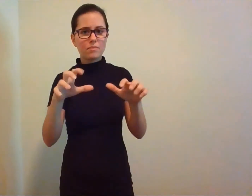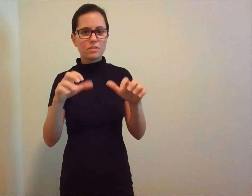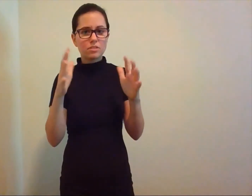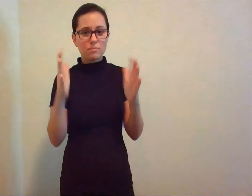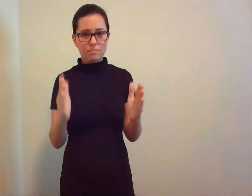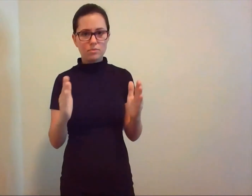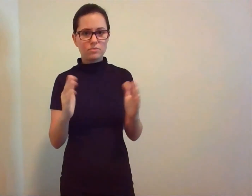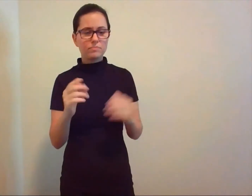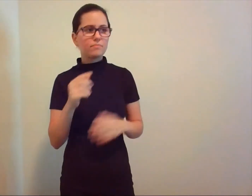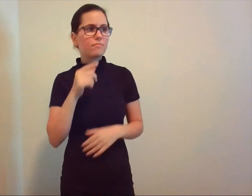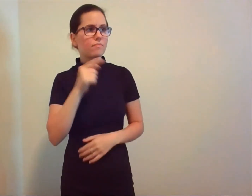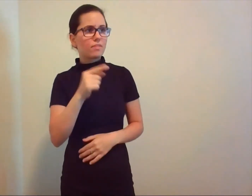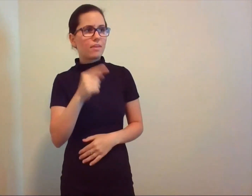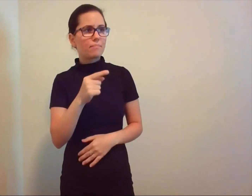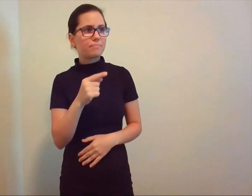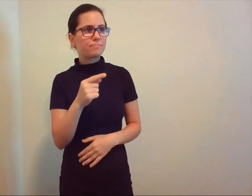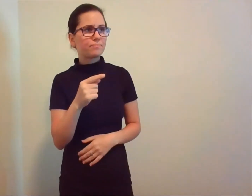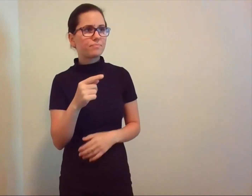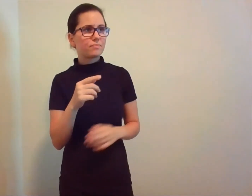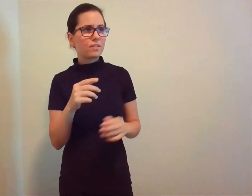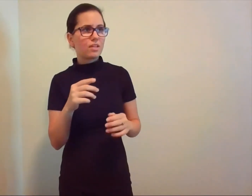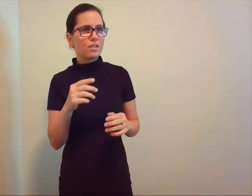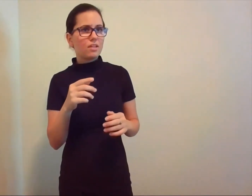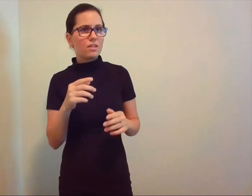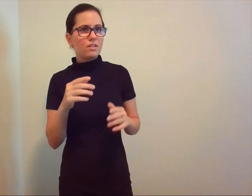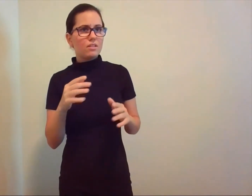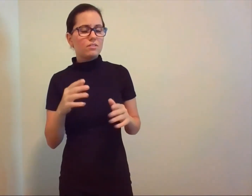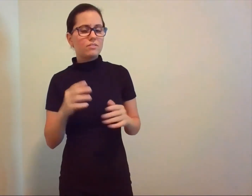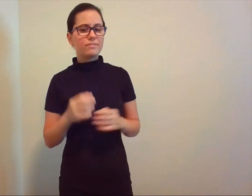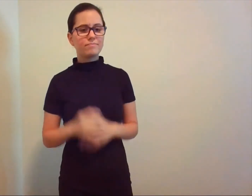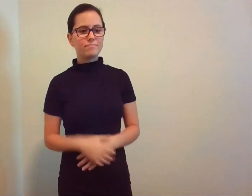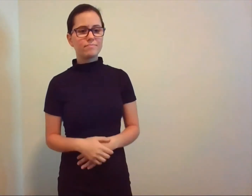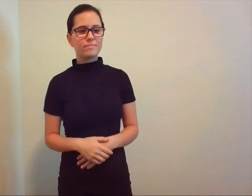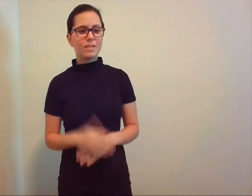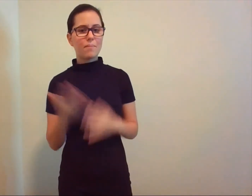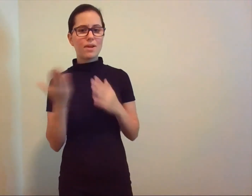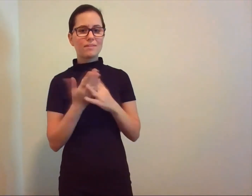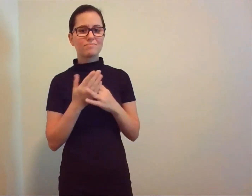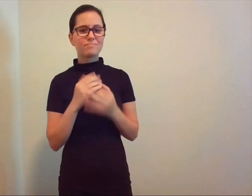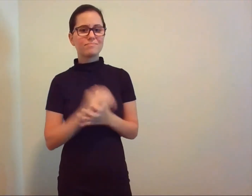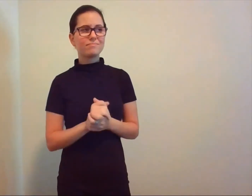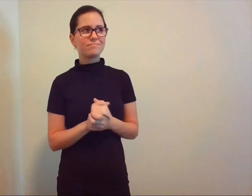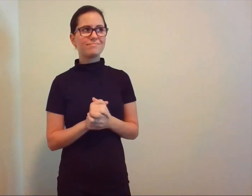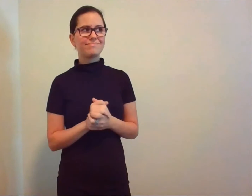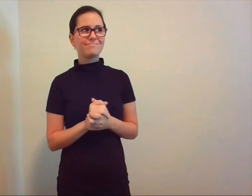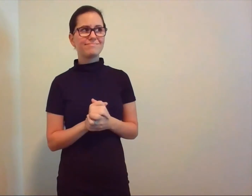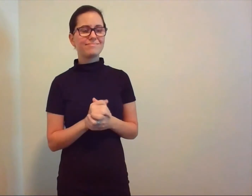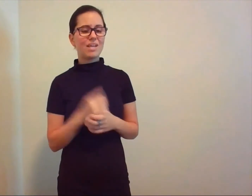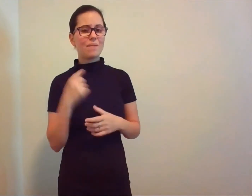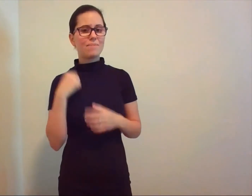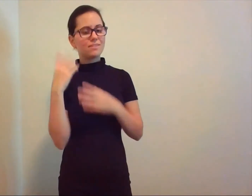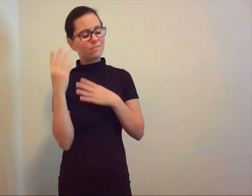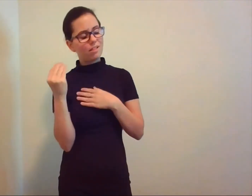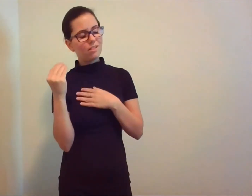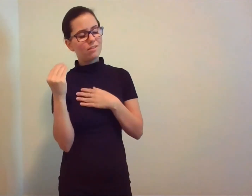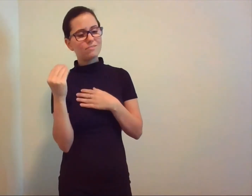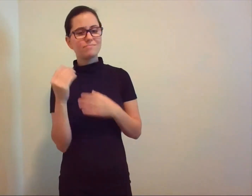why I didn't get a spot at the pool, because the early morning massage, and then you get out to you get out there at 11 o'clock, no